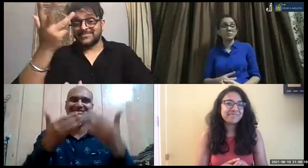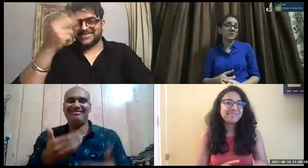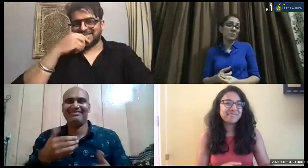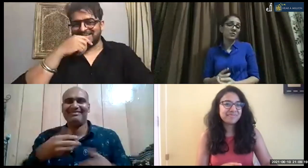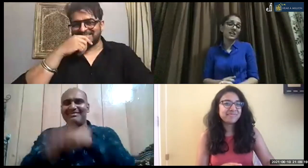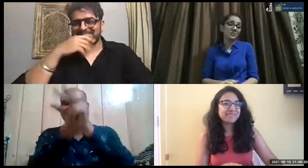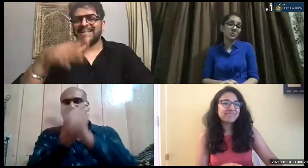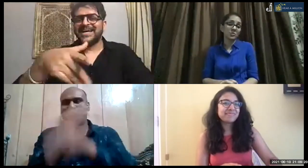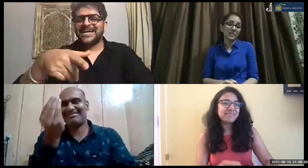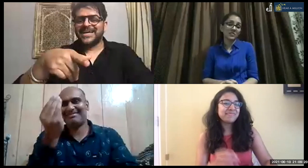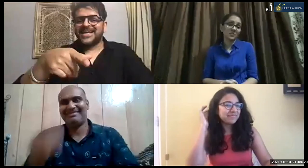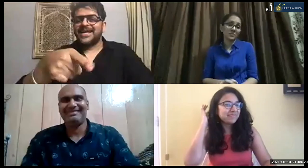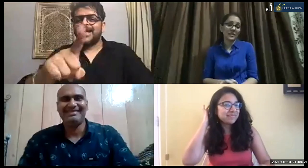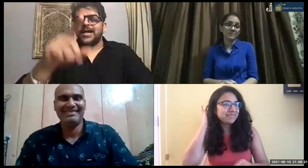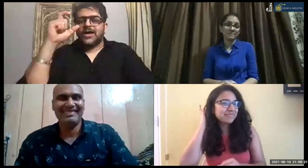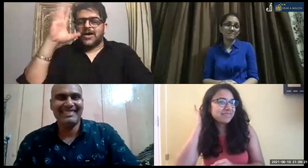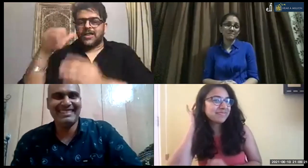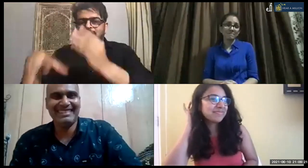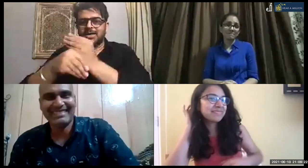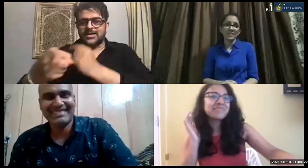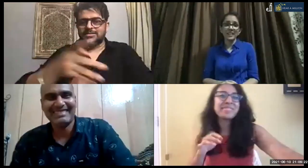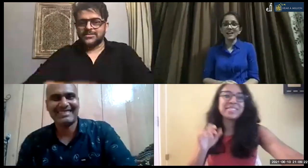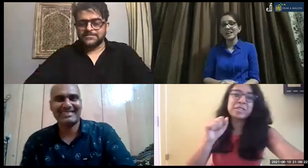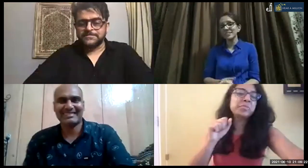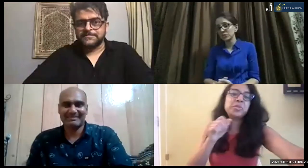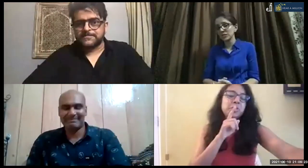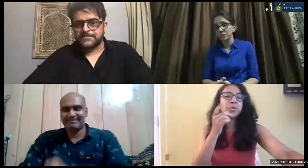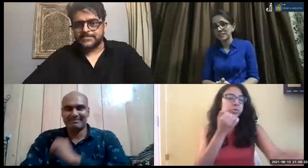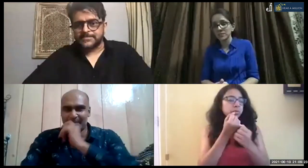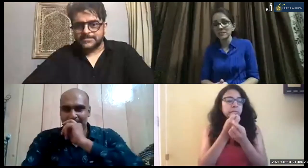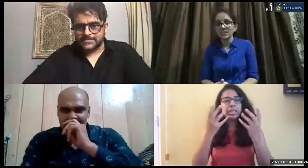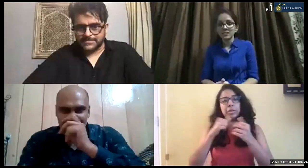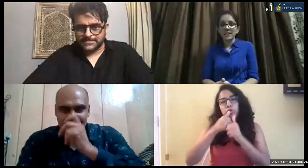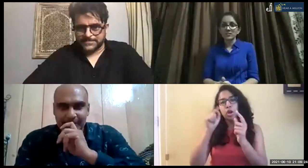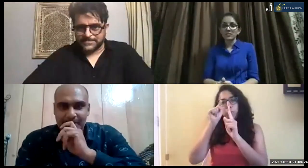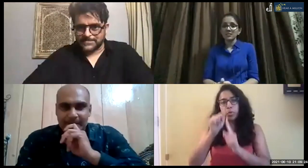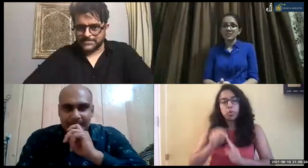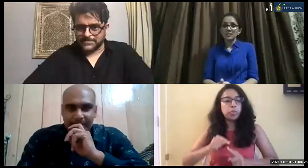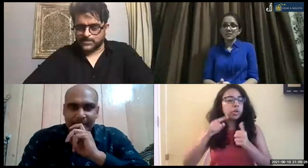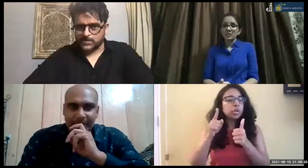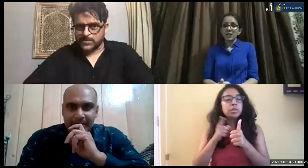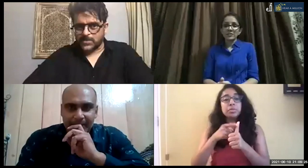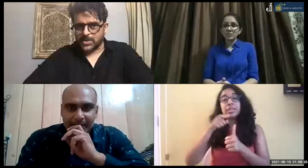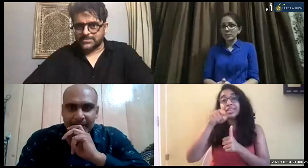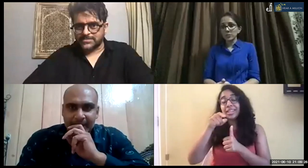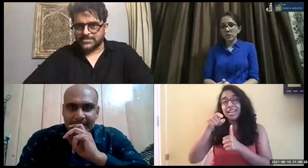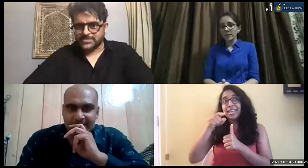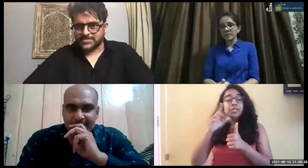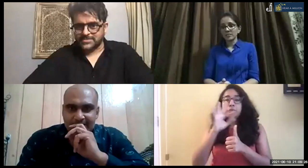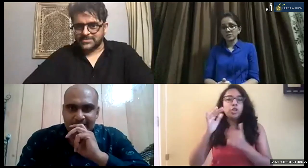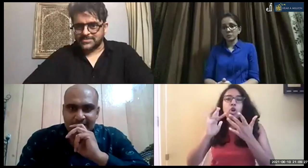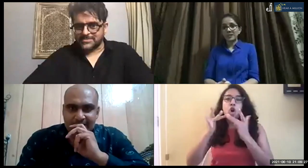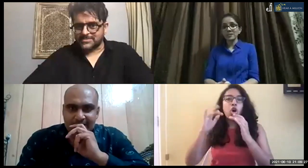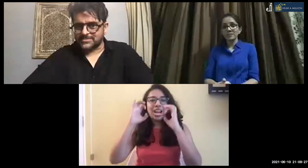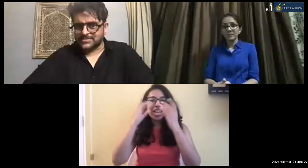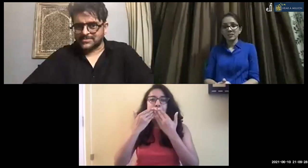deaf community has to go together and do that. Yeah, I think would you like to add something? Yes, I'll just try to be short and